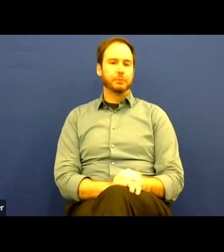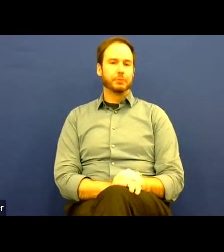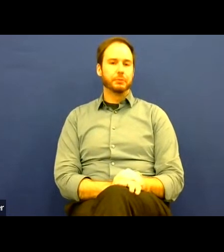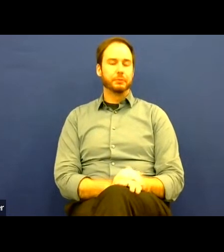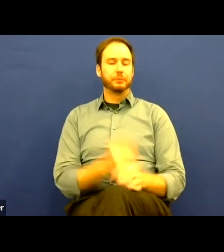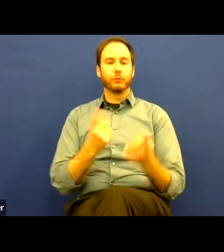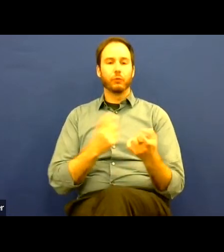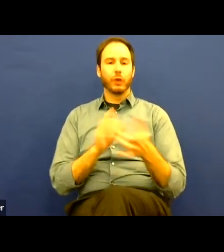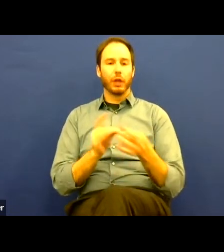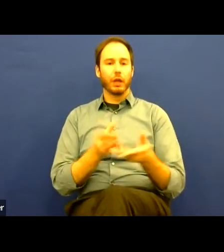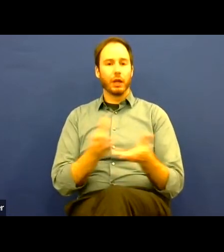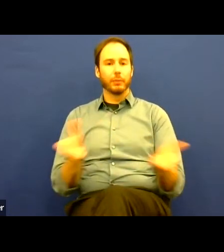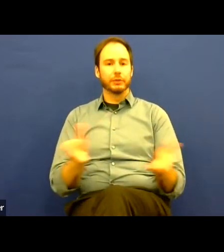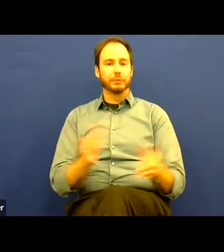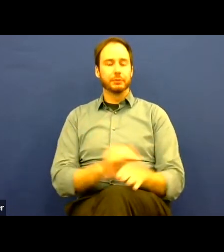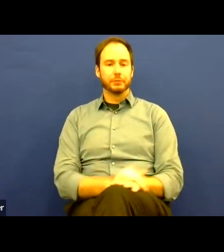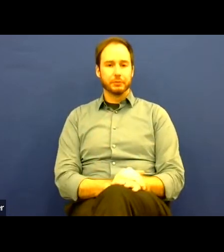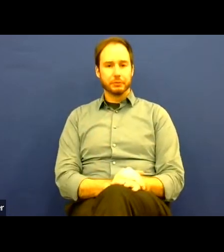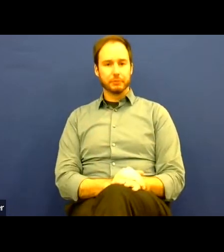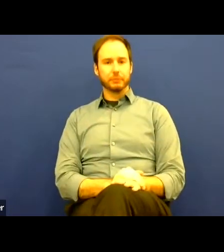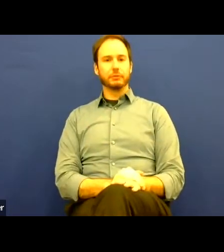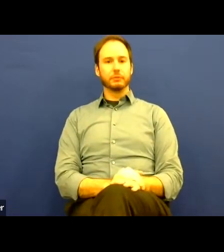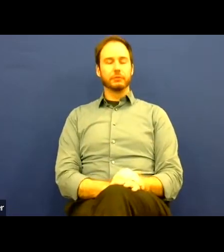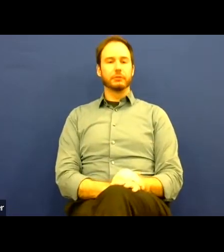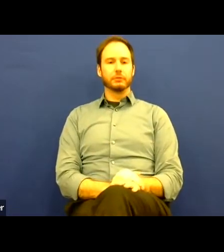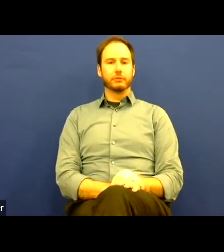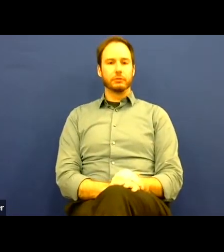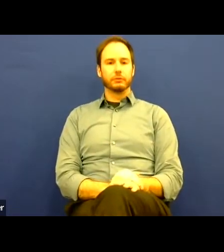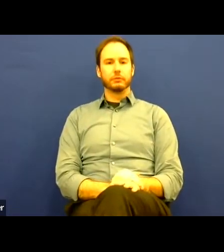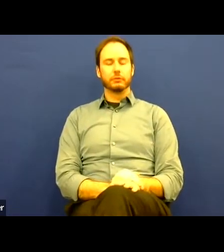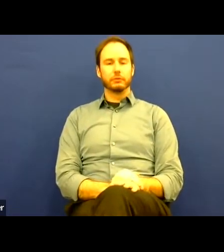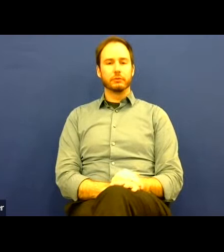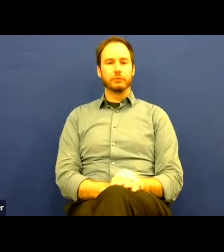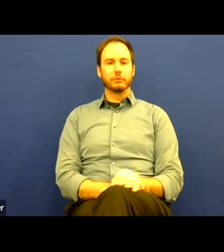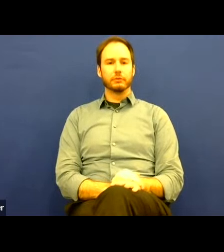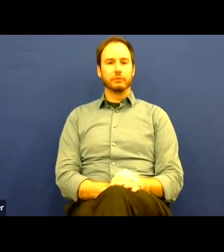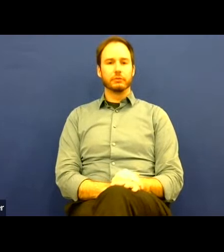Any questions, comments on any of these contracts?